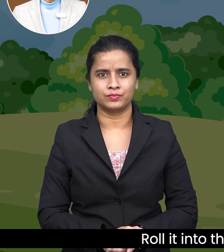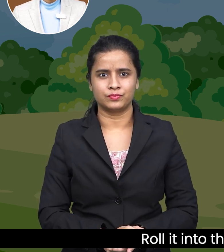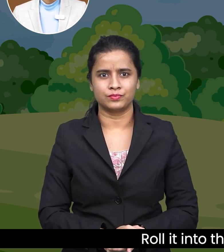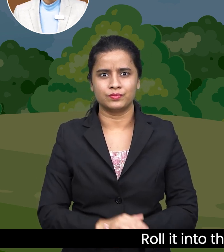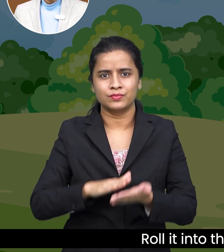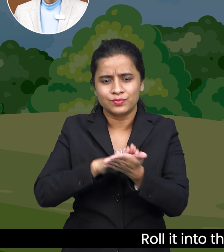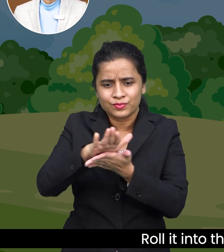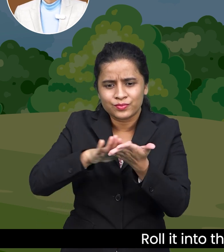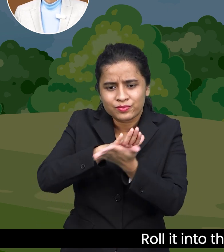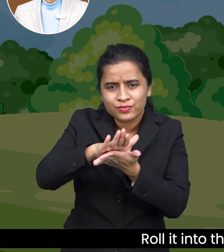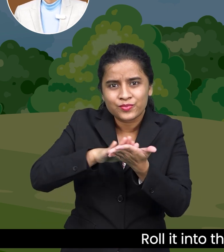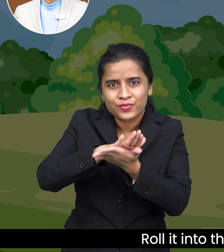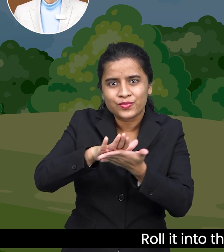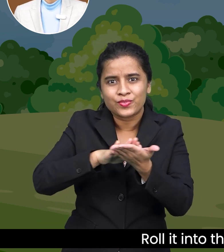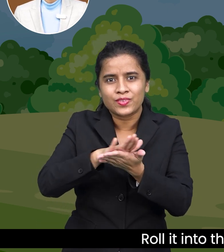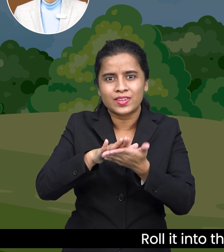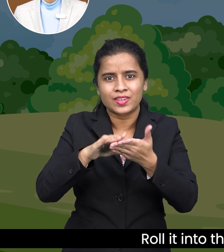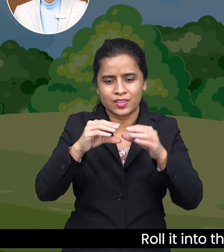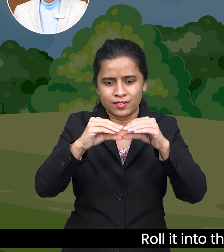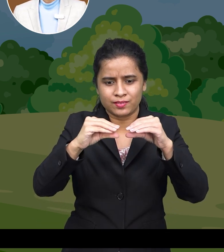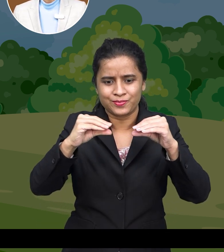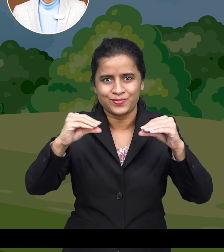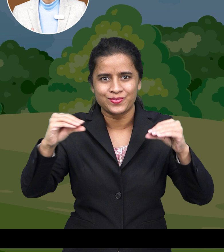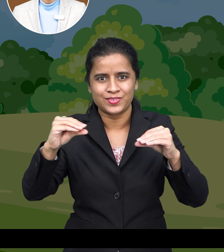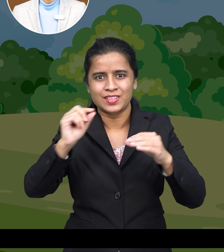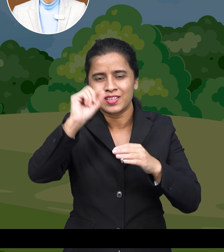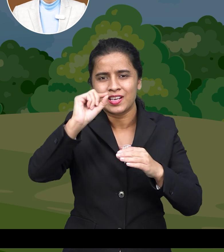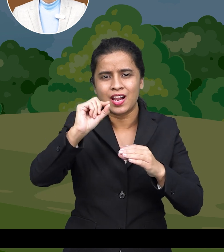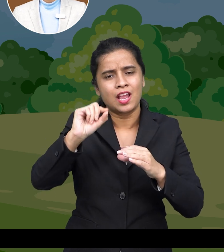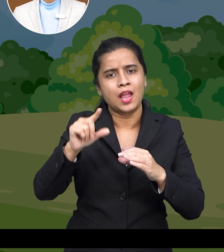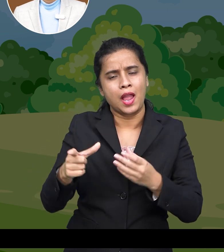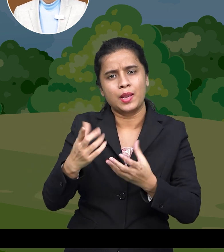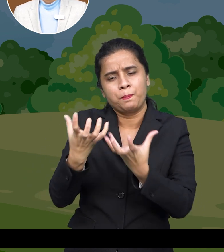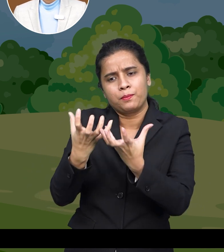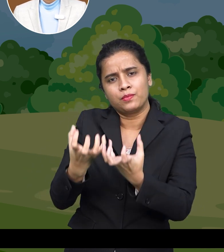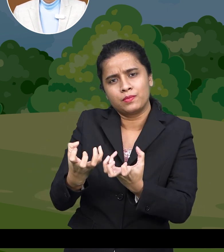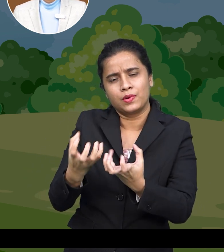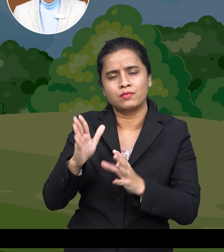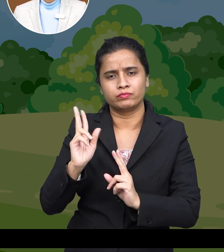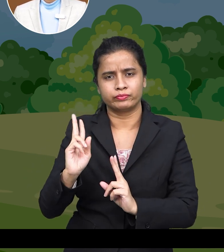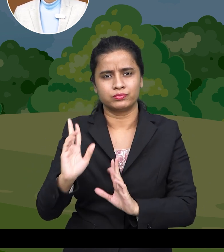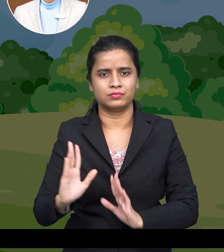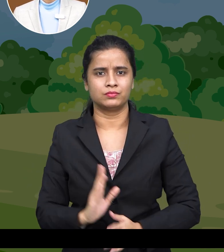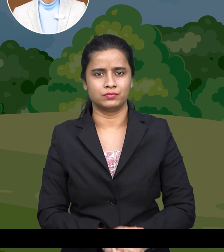Roll it into the shape of a piece of chalk and let it dry.